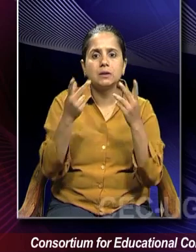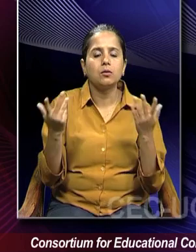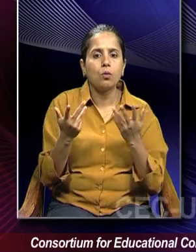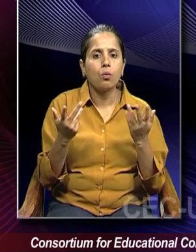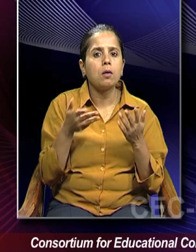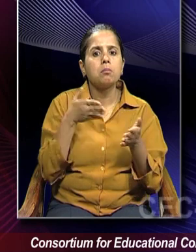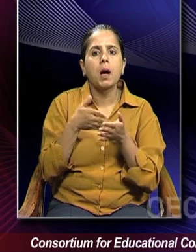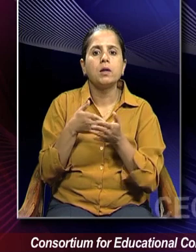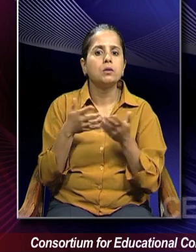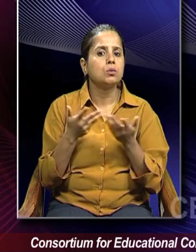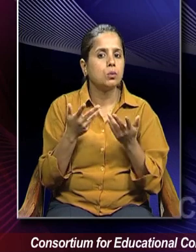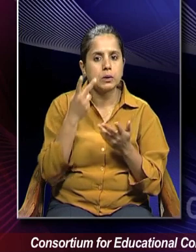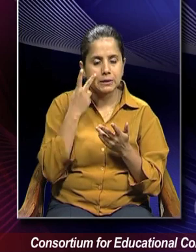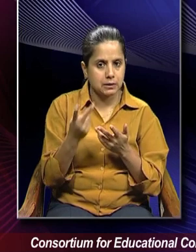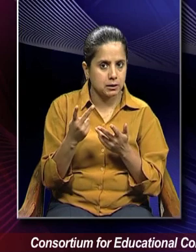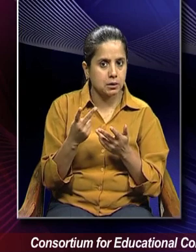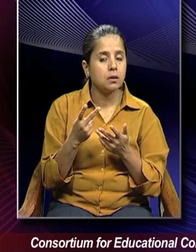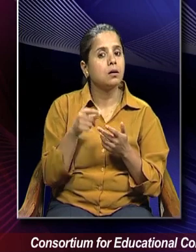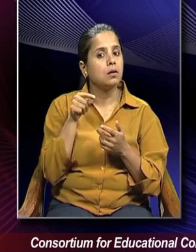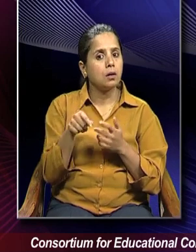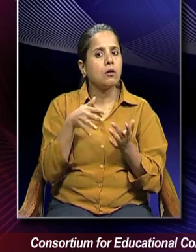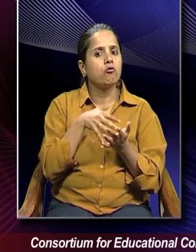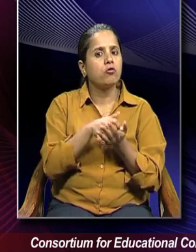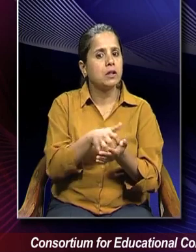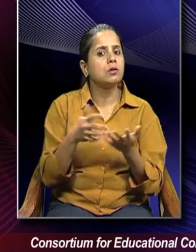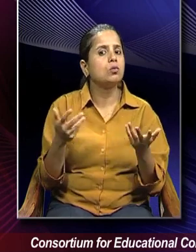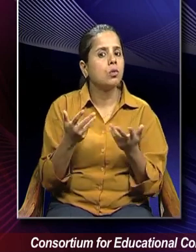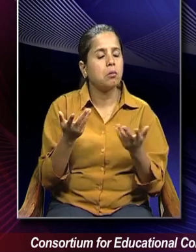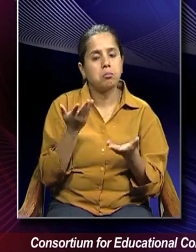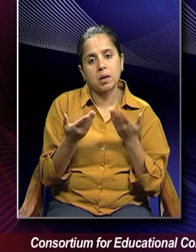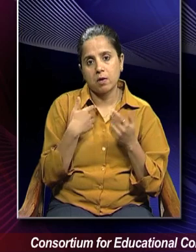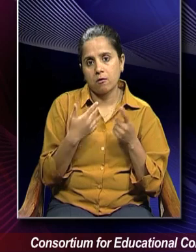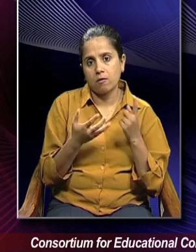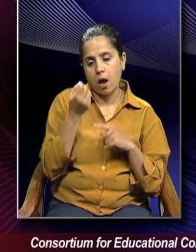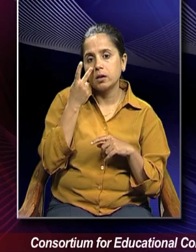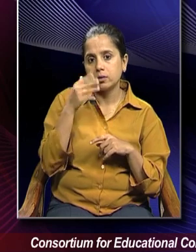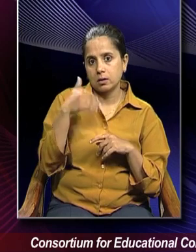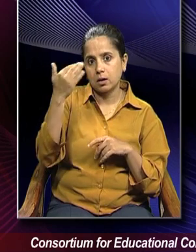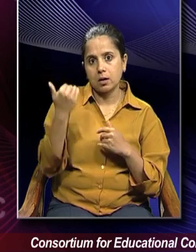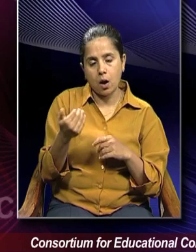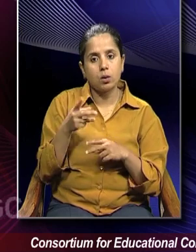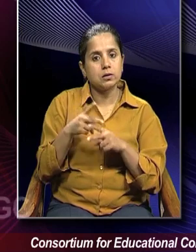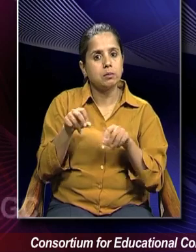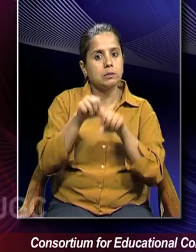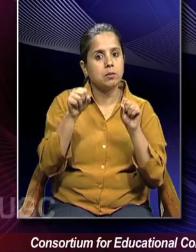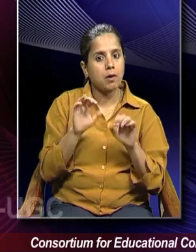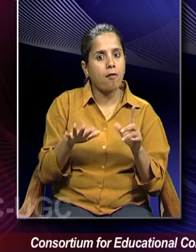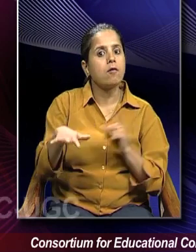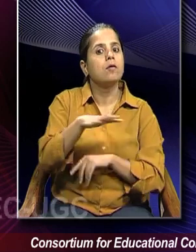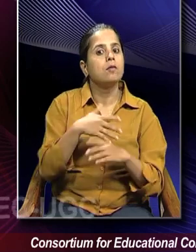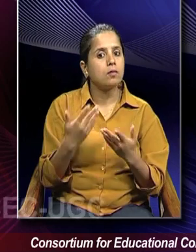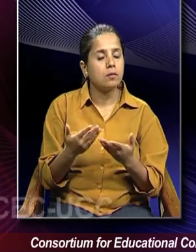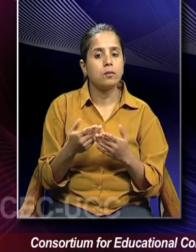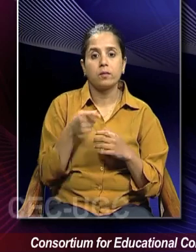barriers we will be witnessing, and what are the weaknesses which we may find into our existing system. So,